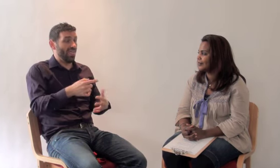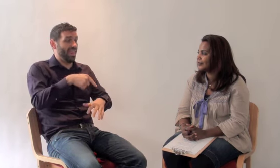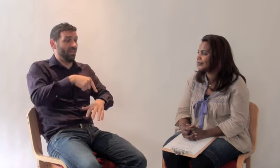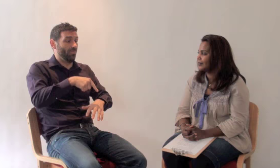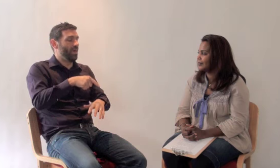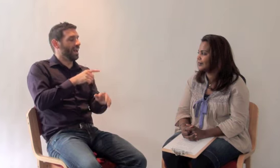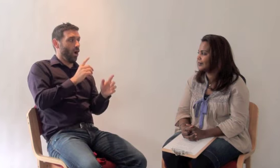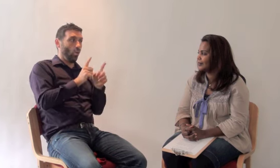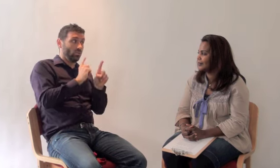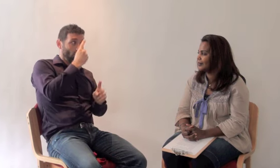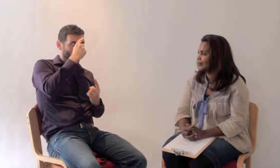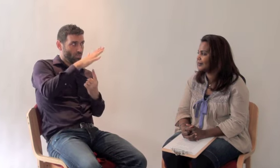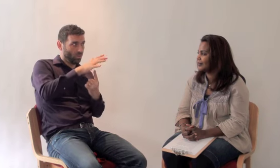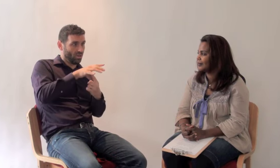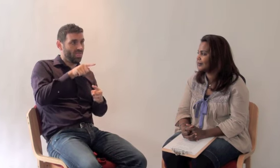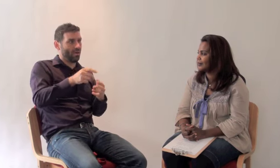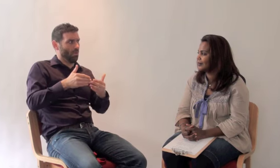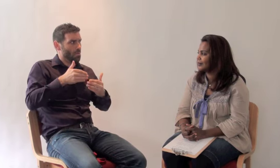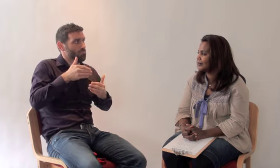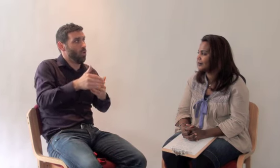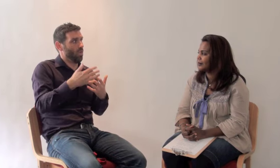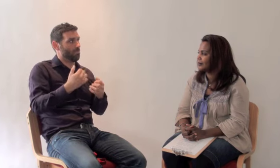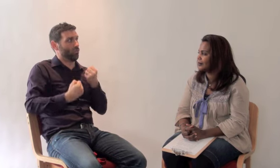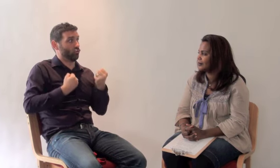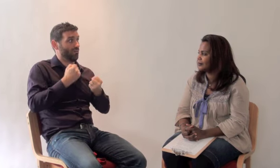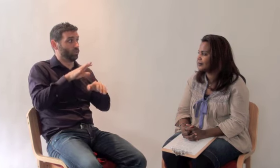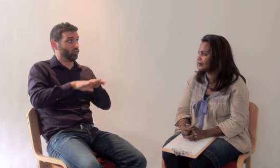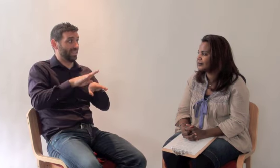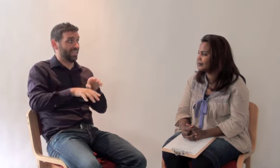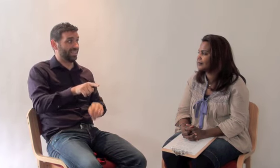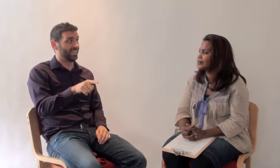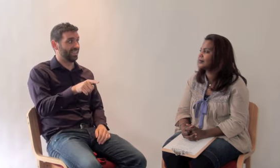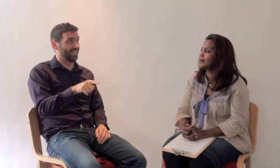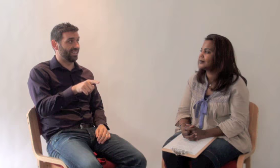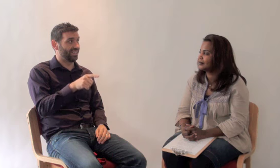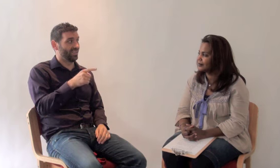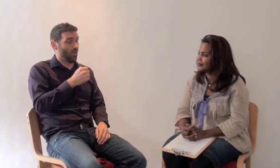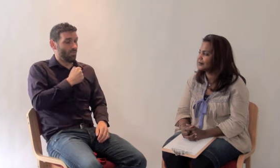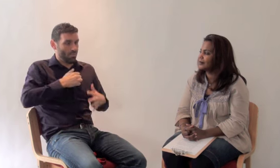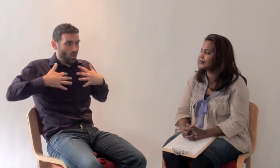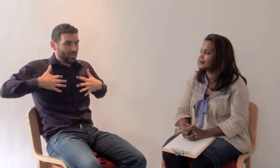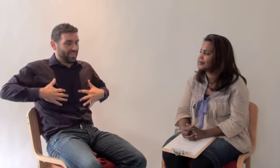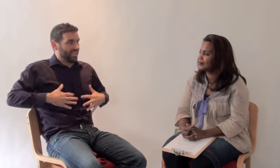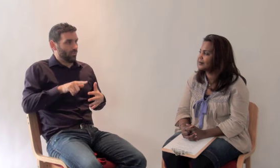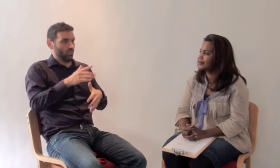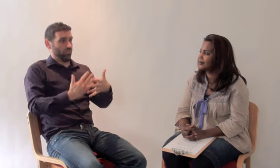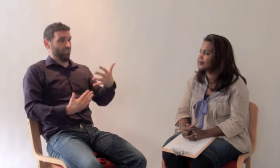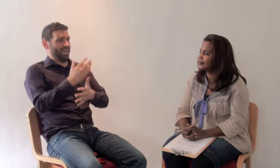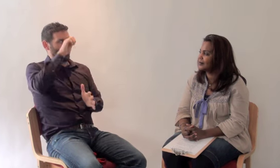My body... Well, also it's really important to realise that mile 18 actually